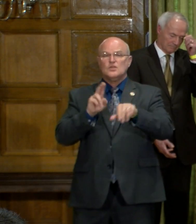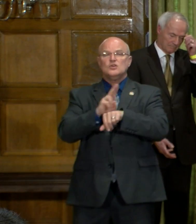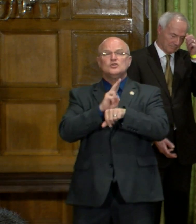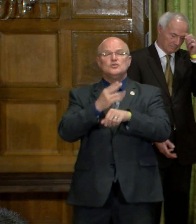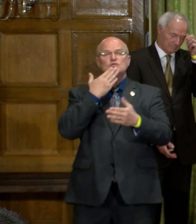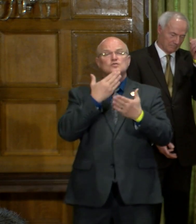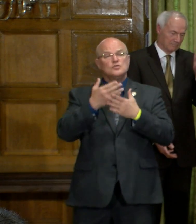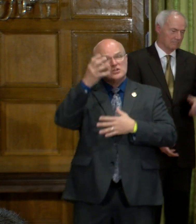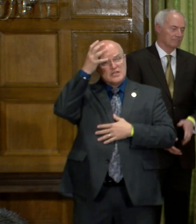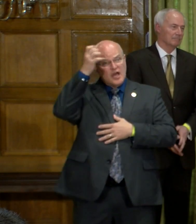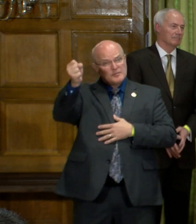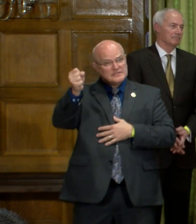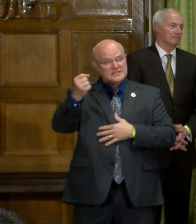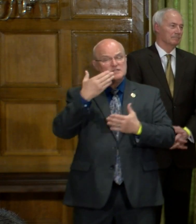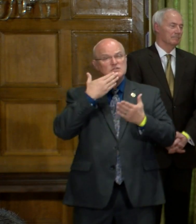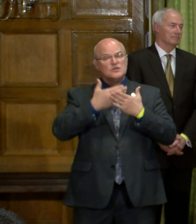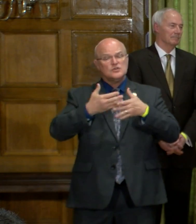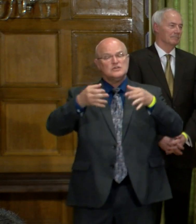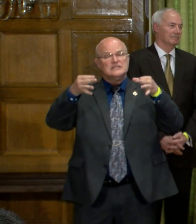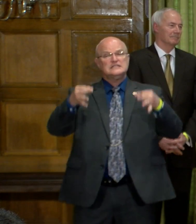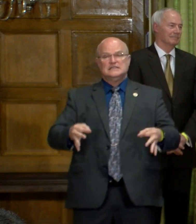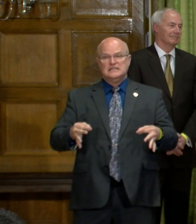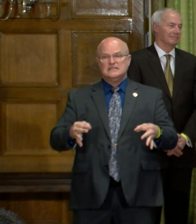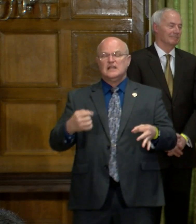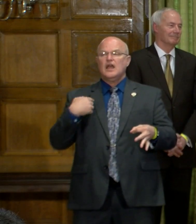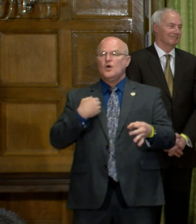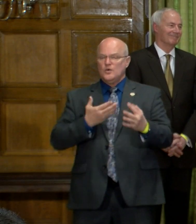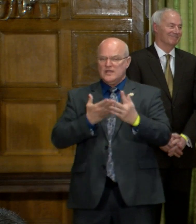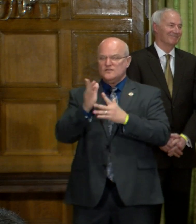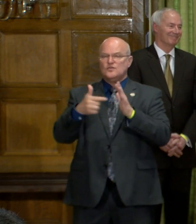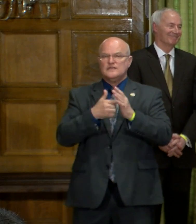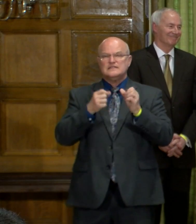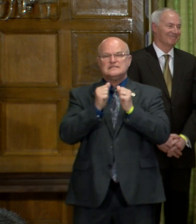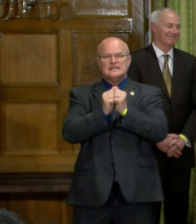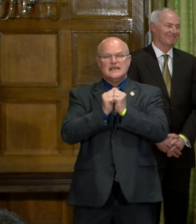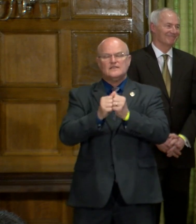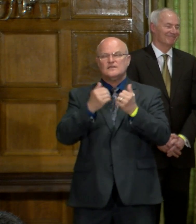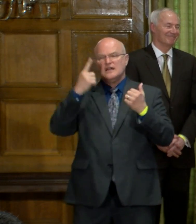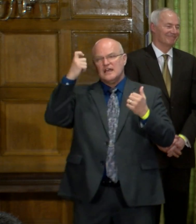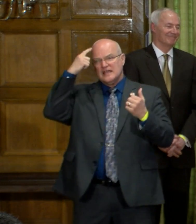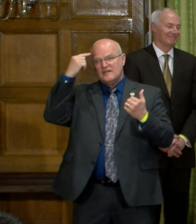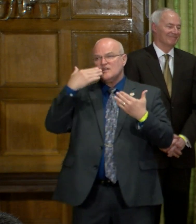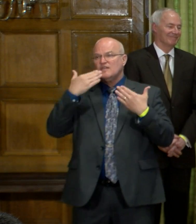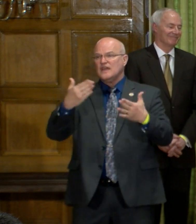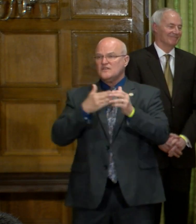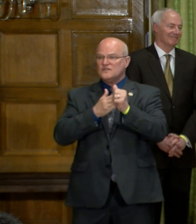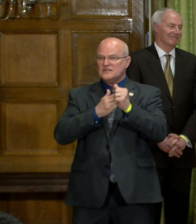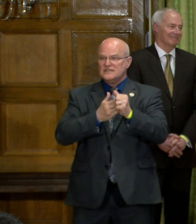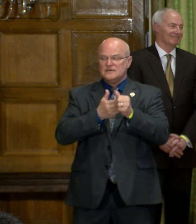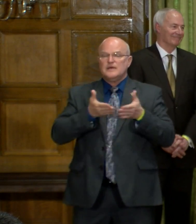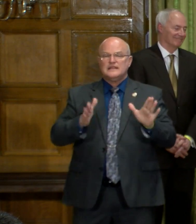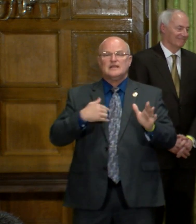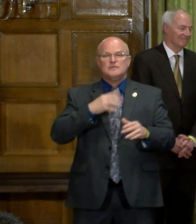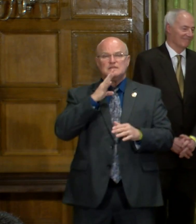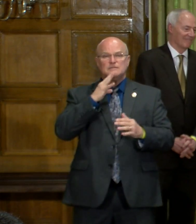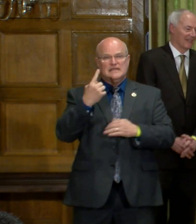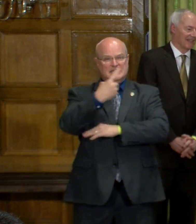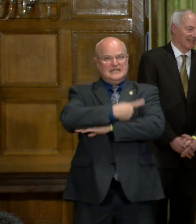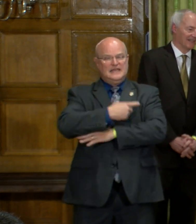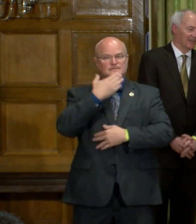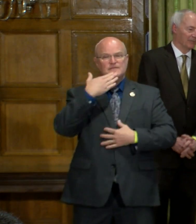common sense, good judgment, and we have to get through this together. But Governor, thank you for your leadership and allow me to speak today. Thank